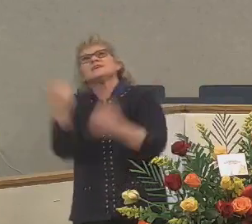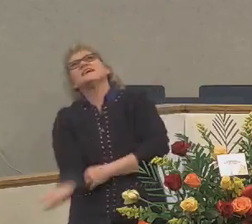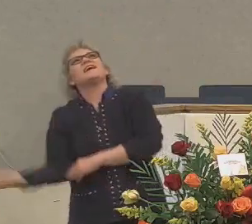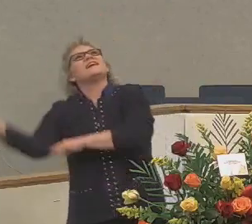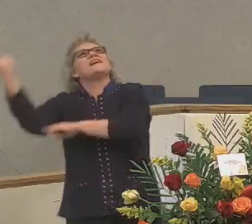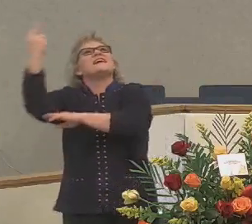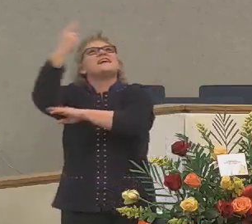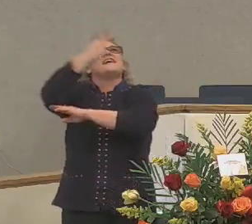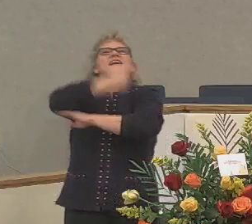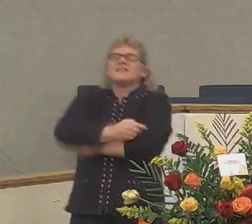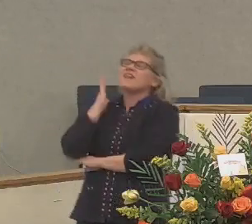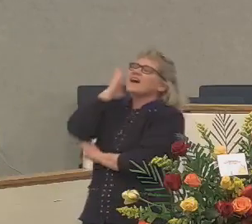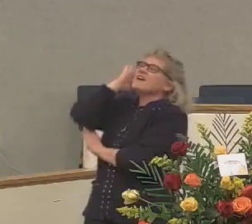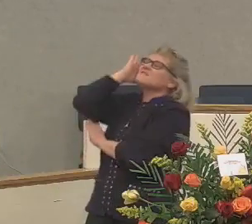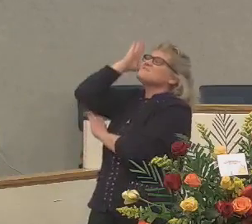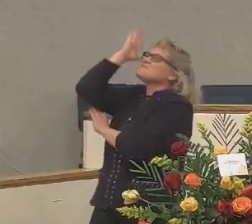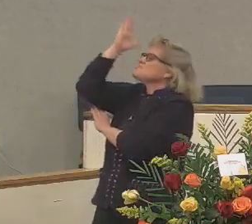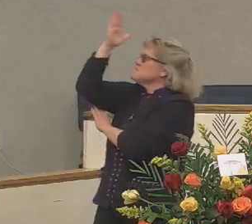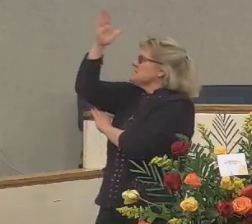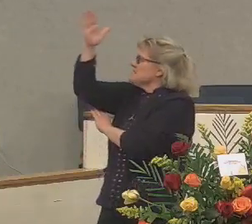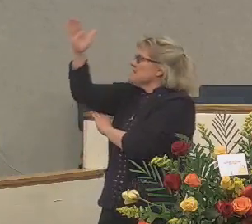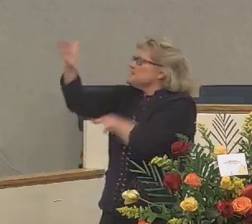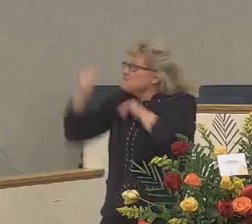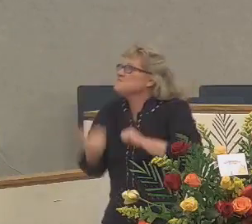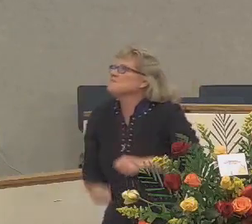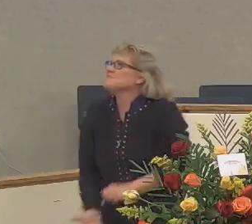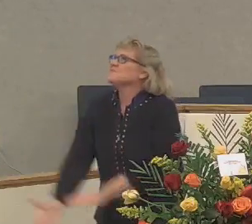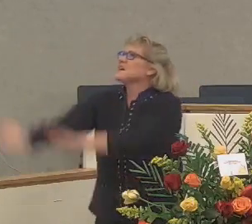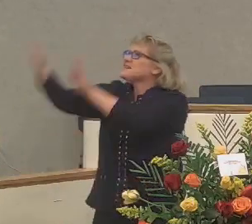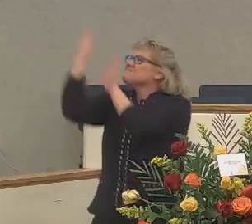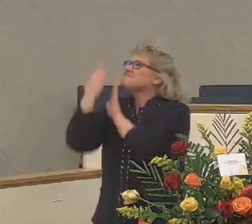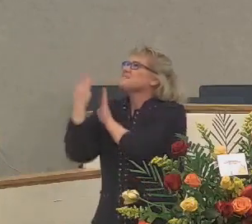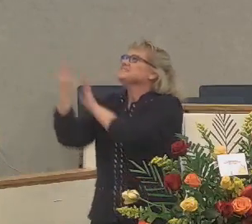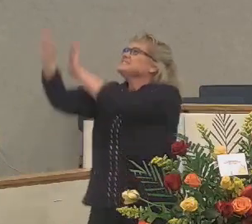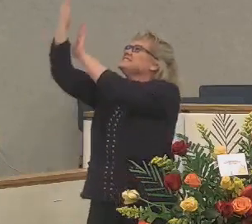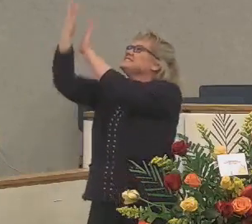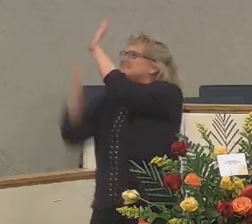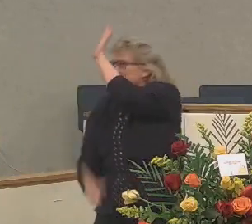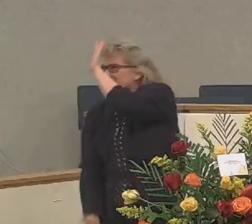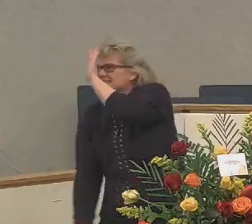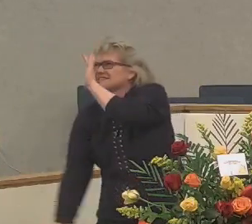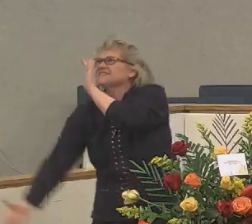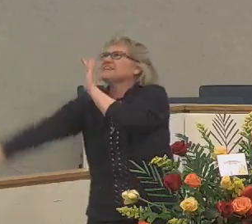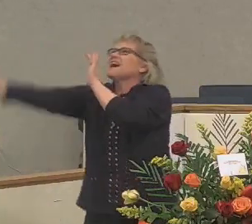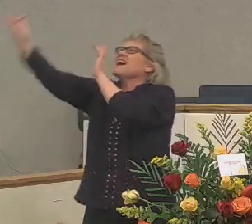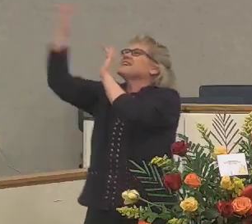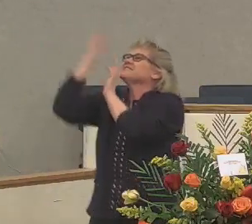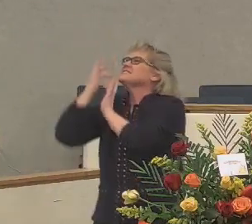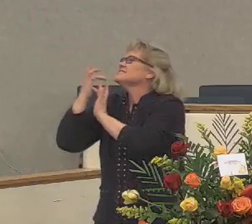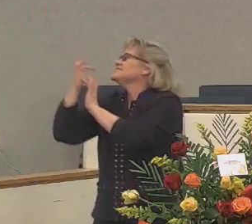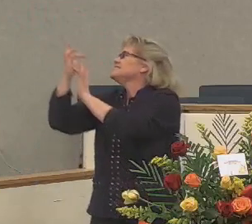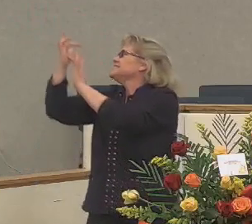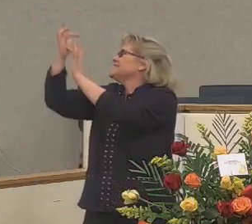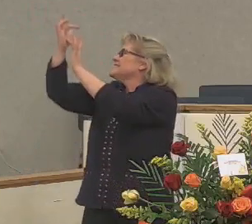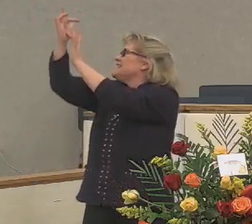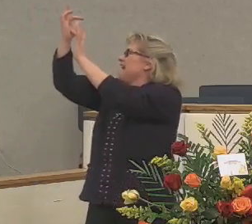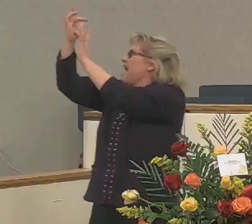What a day that will be when my Jesus I shall